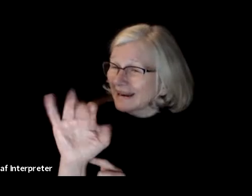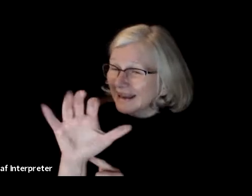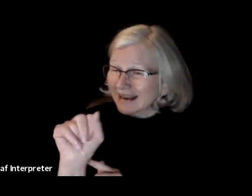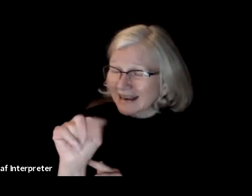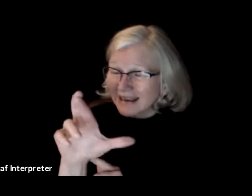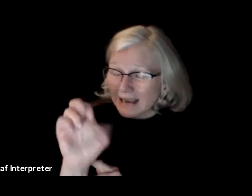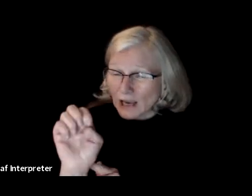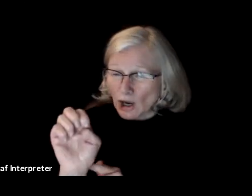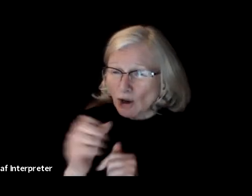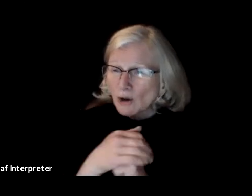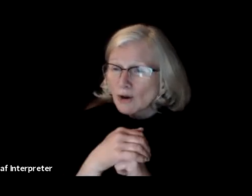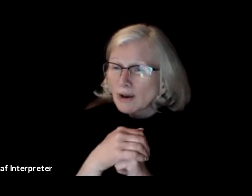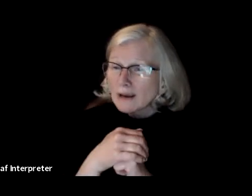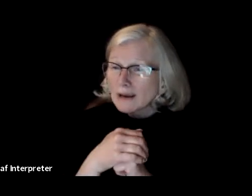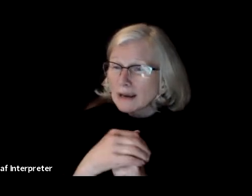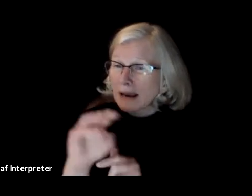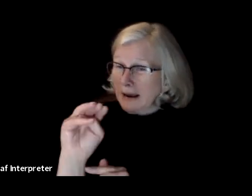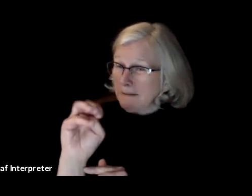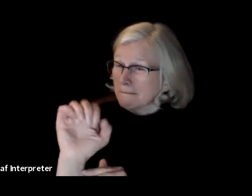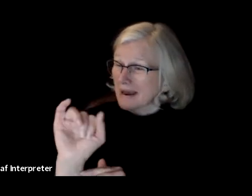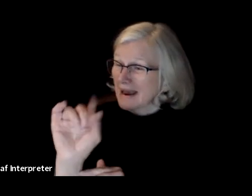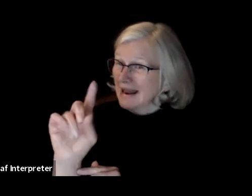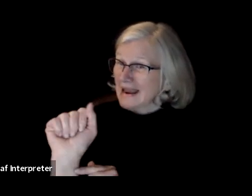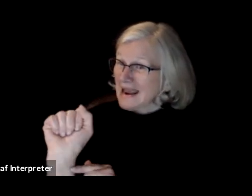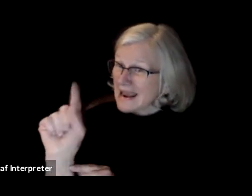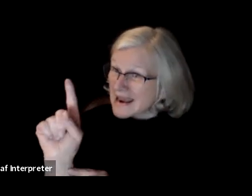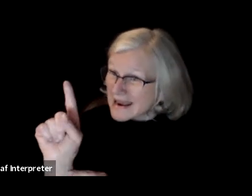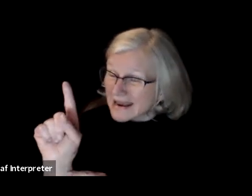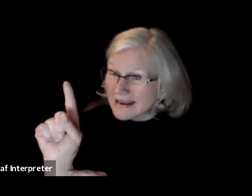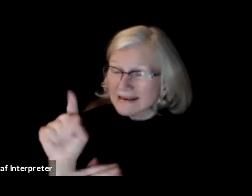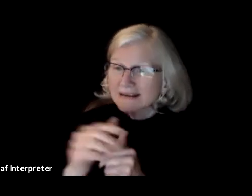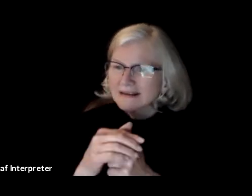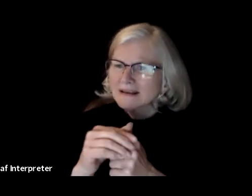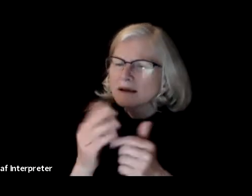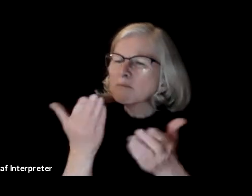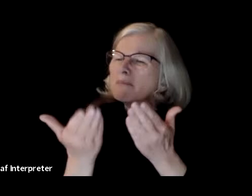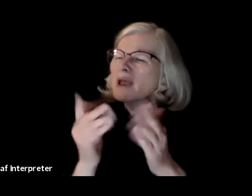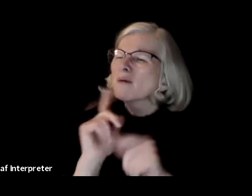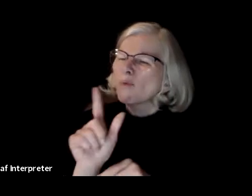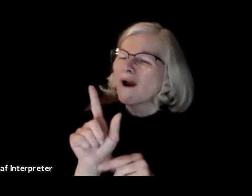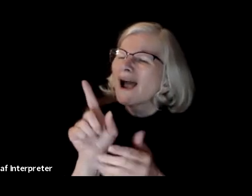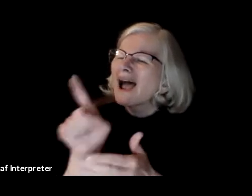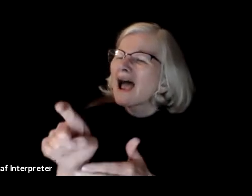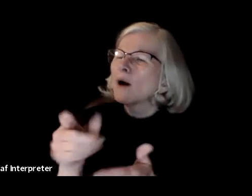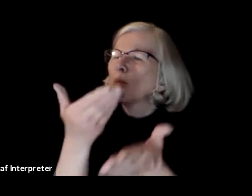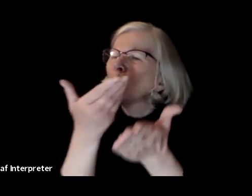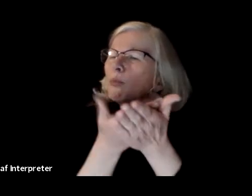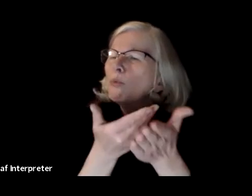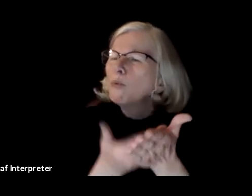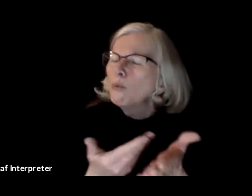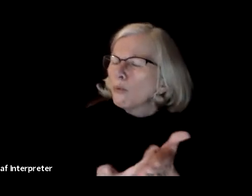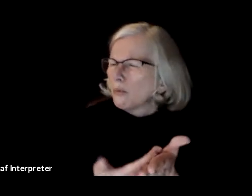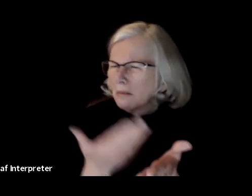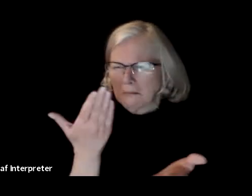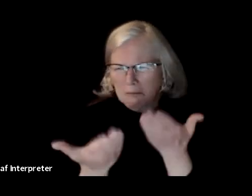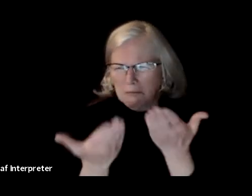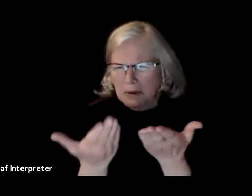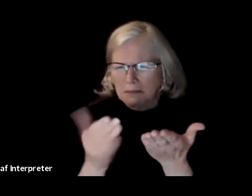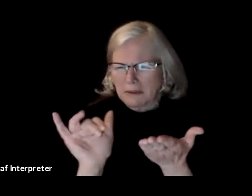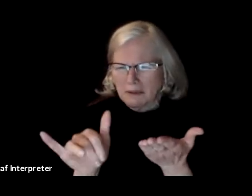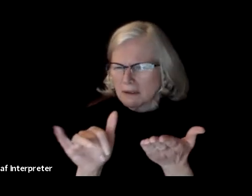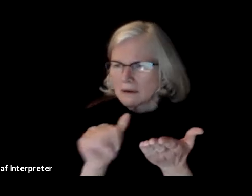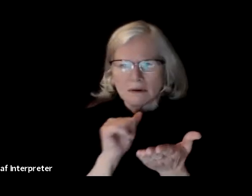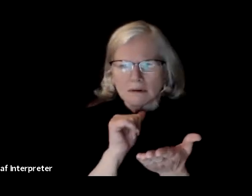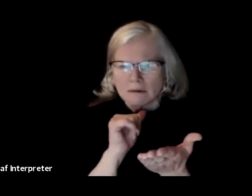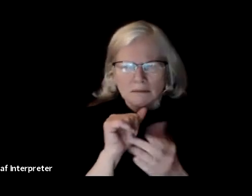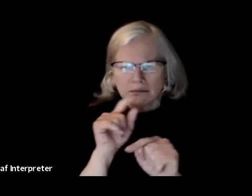after that. The provider may not seek any additional reimbursement, including through balance billing or